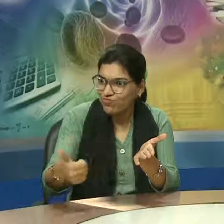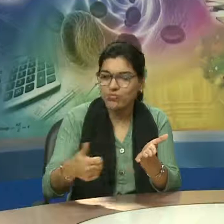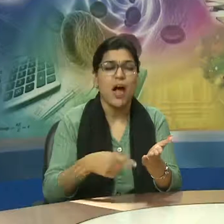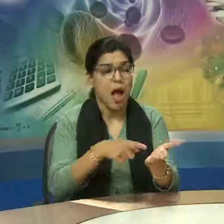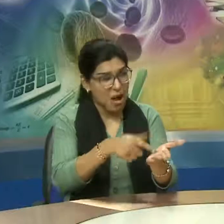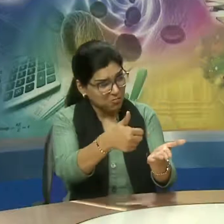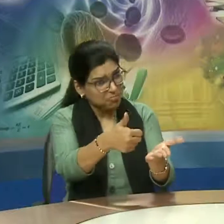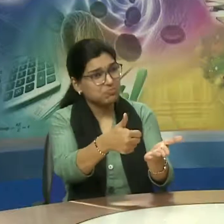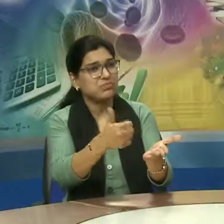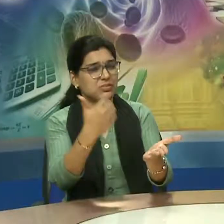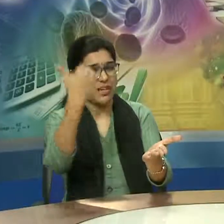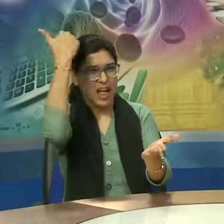we